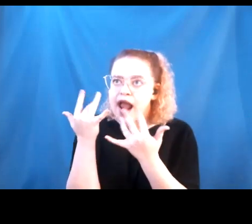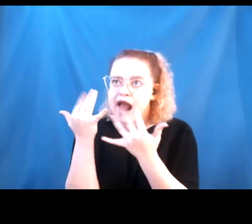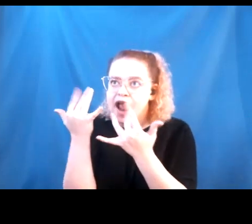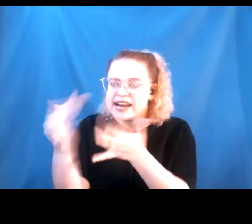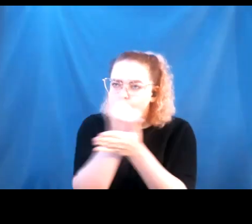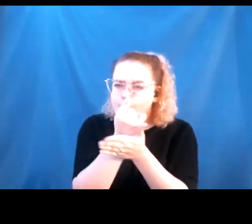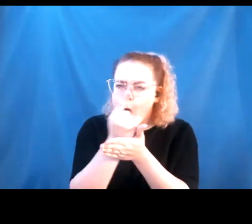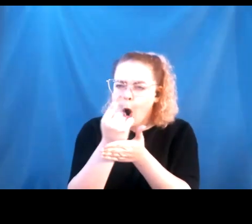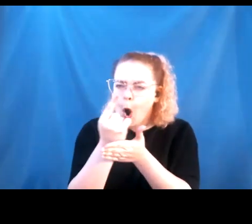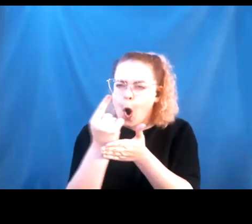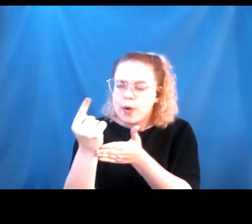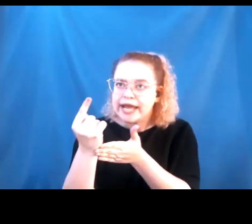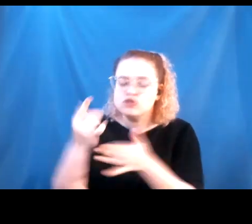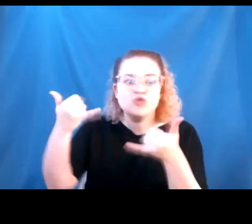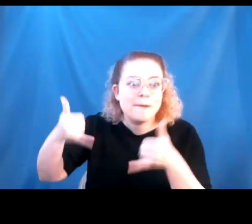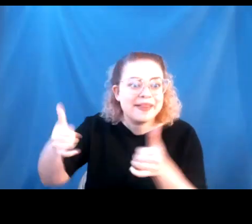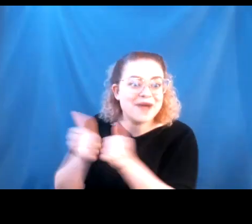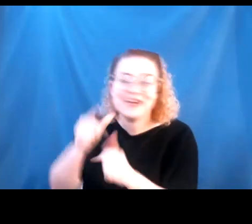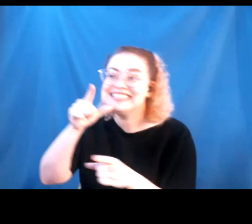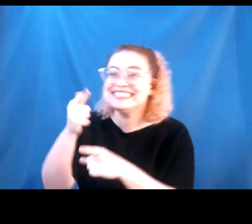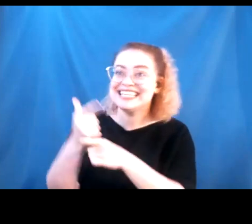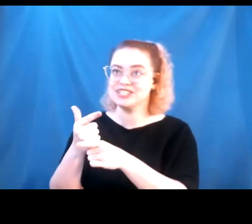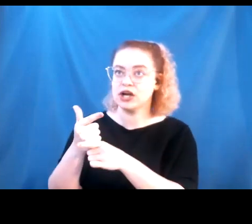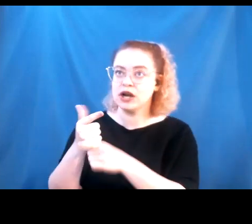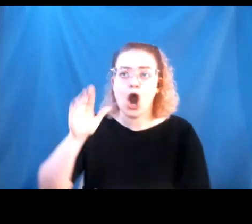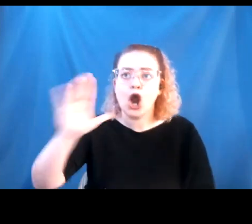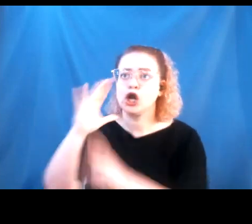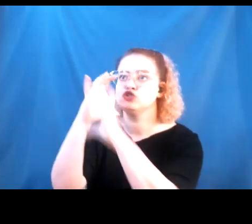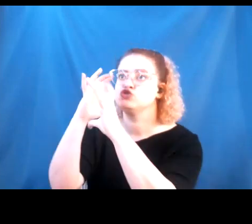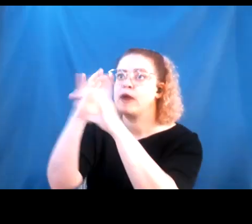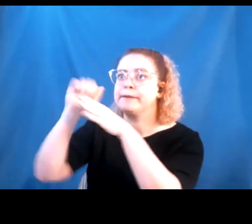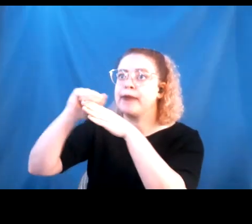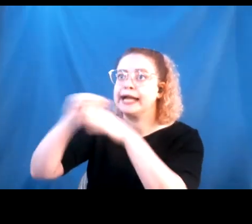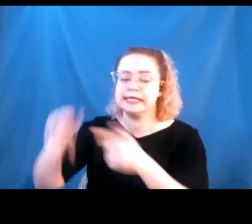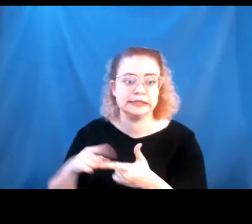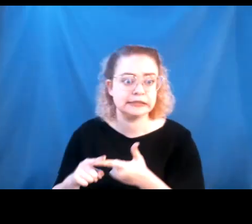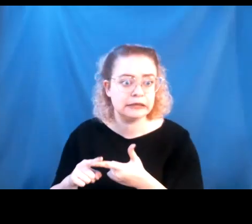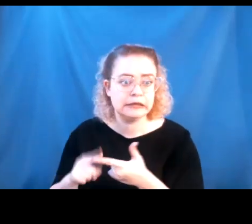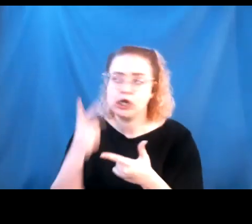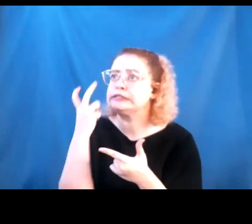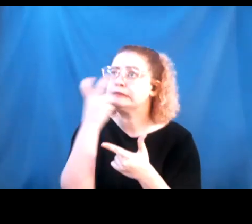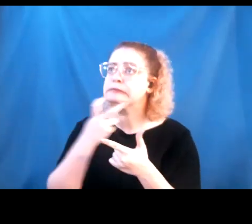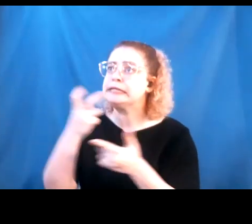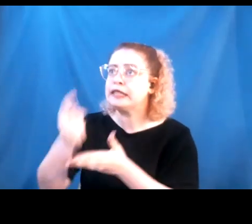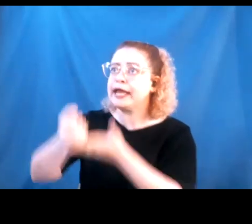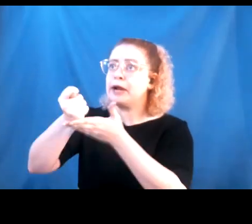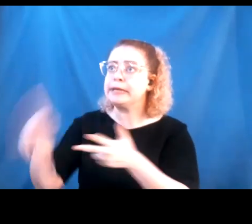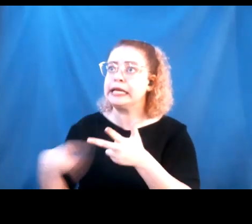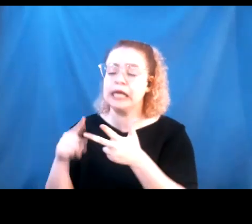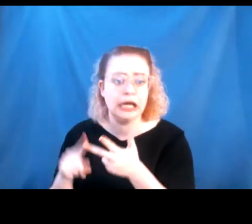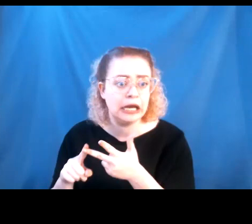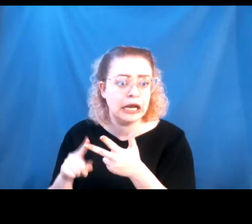sister Chloe. Through Chloe's trumpet practice and robotics league, through her own speech class